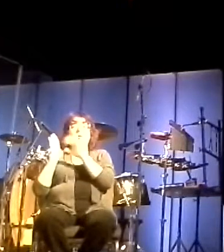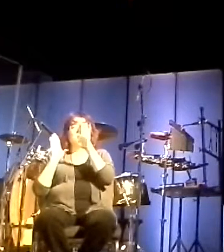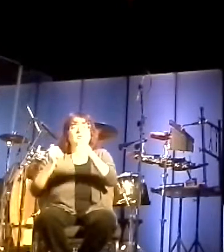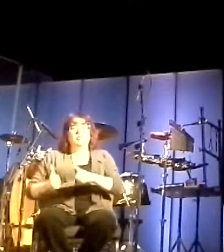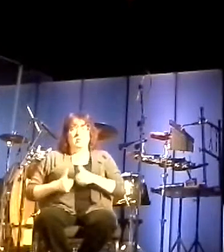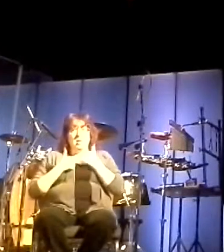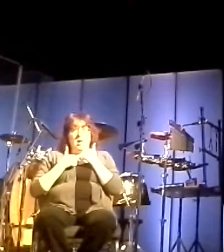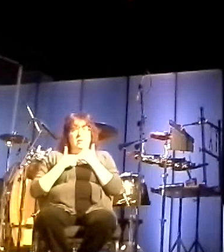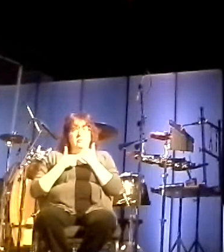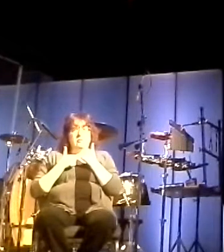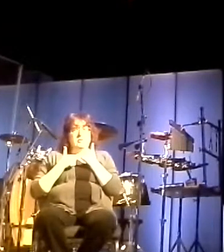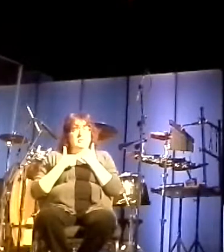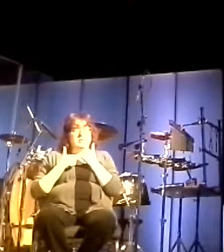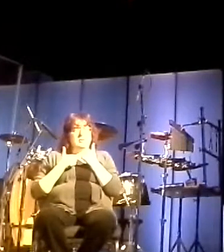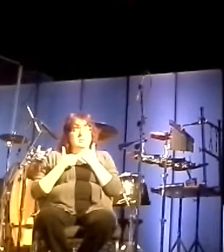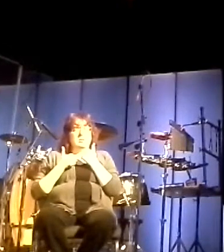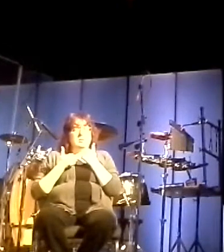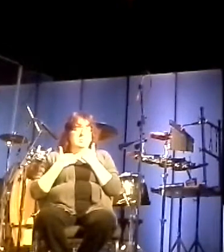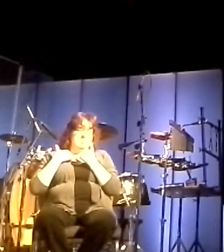life,